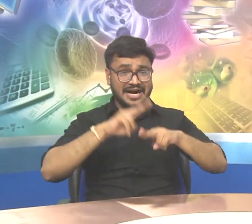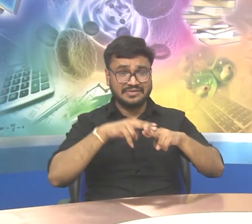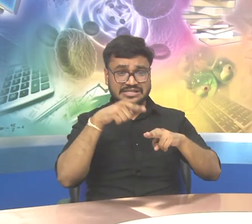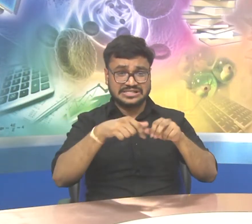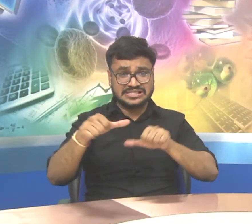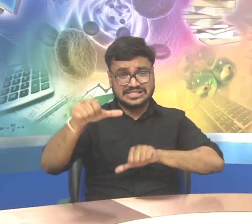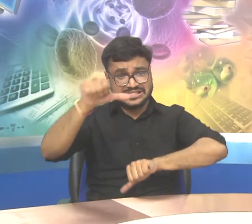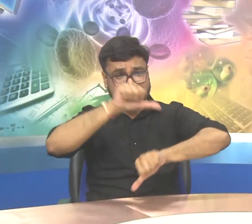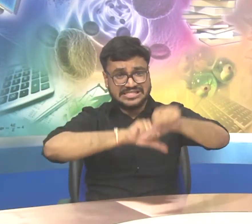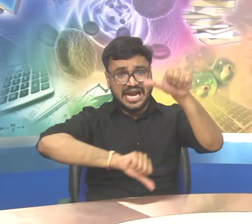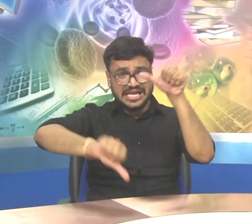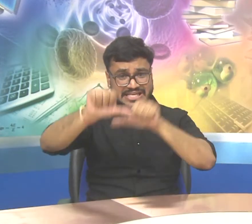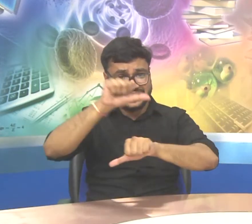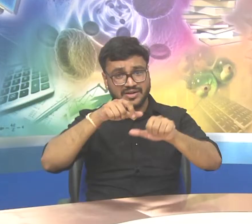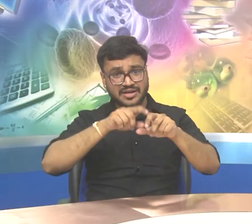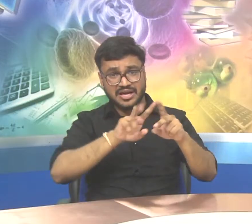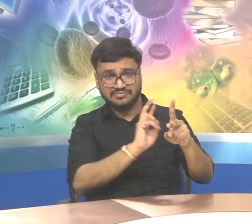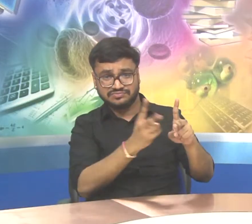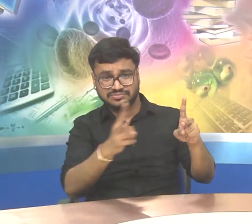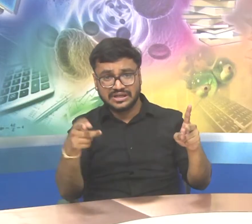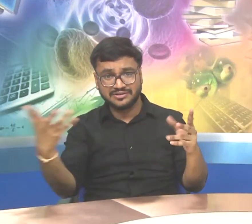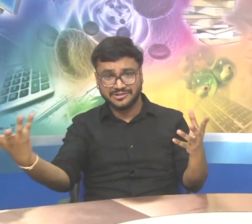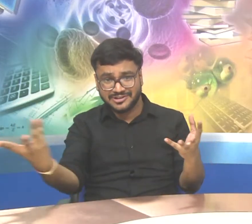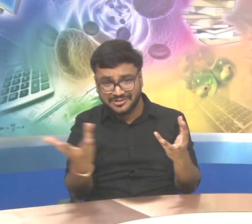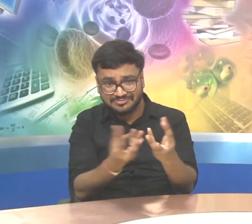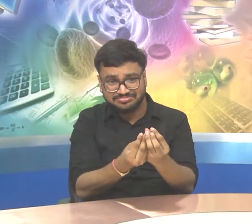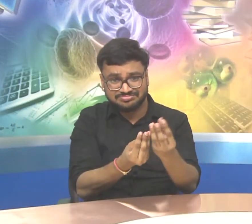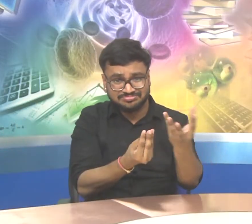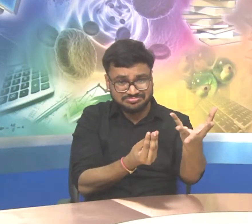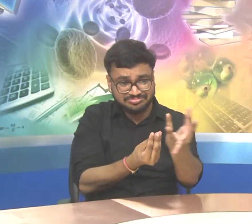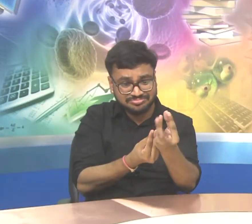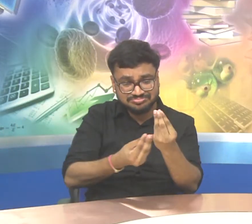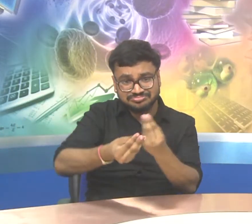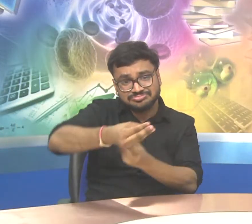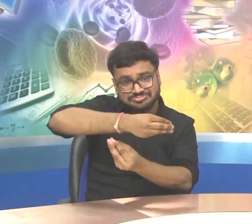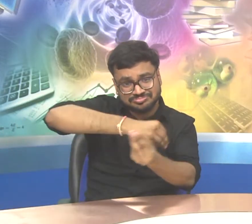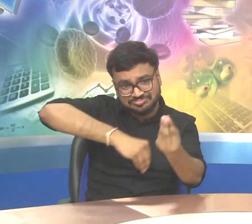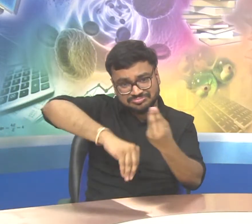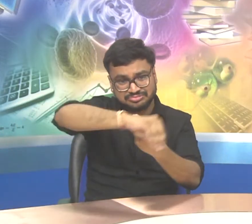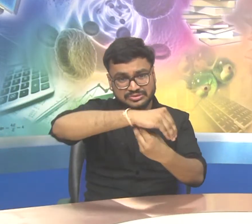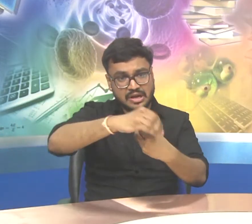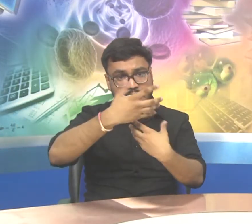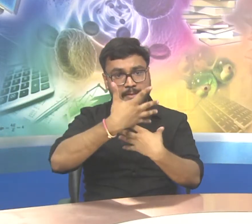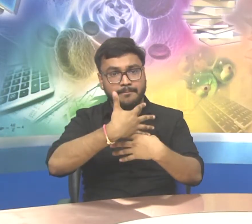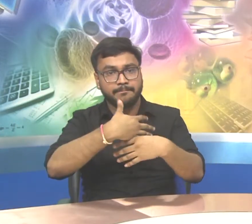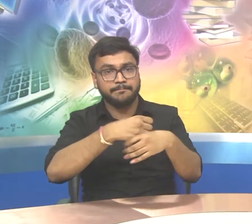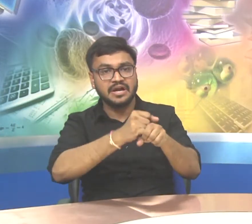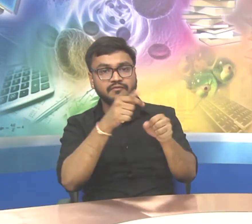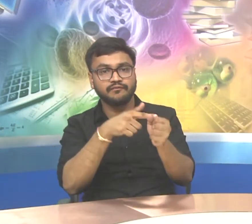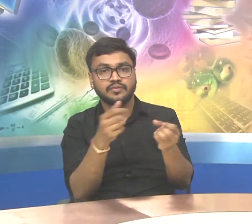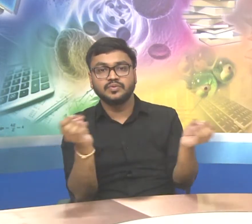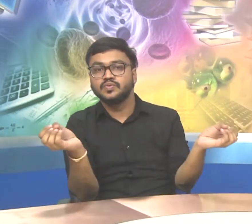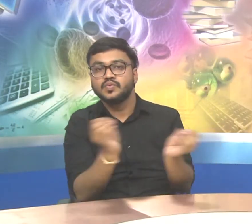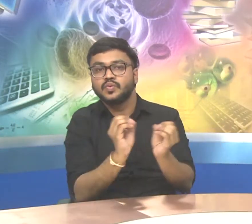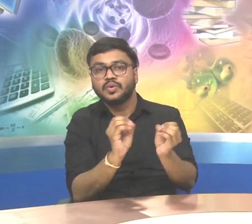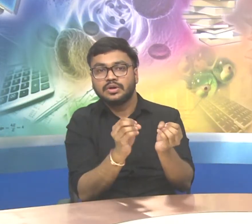Even if we combine all the necessary chemicals, we cannot yet create a